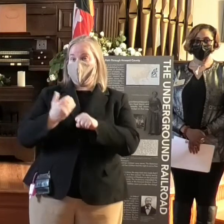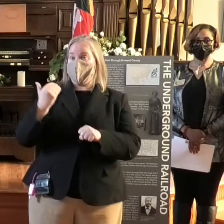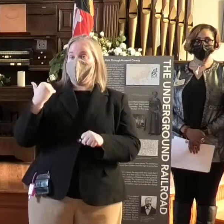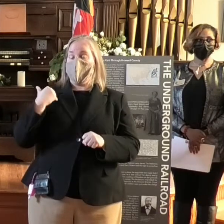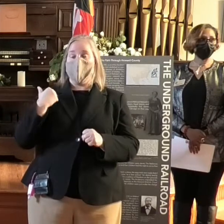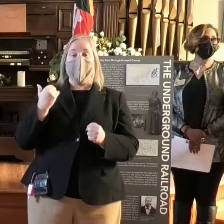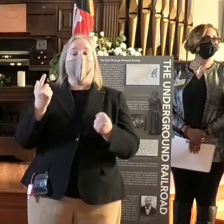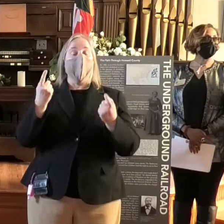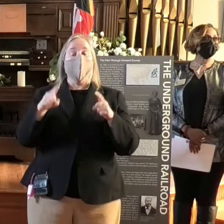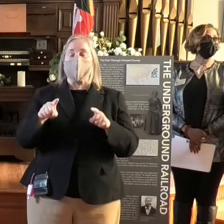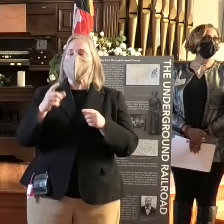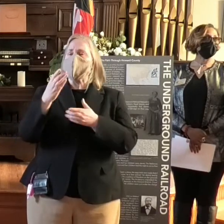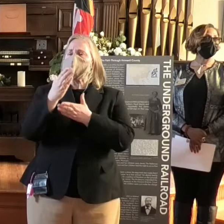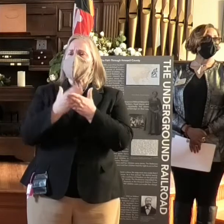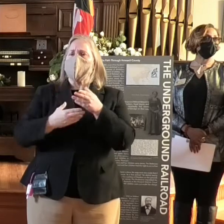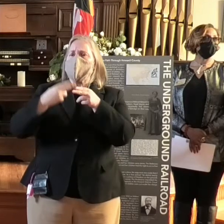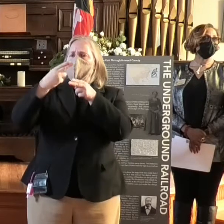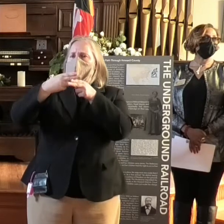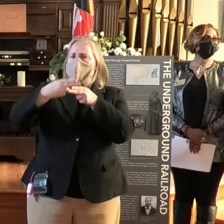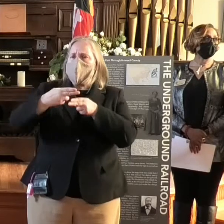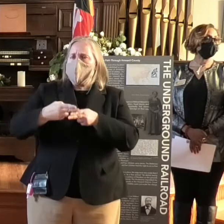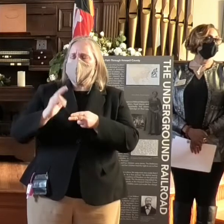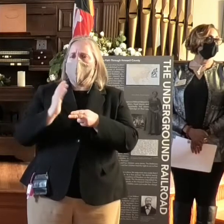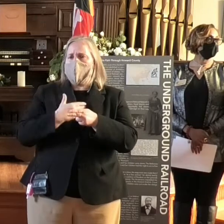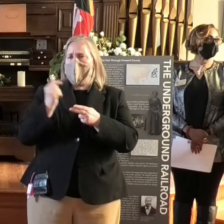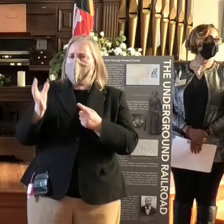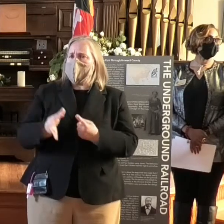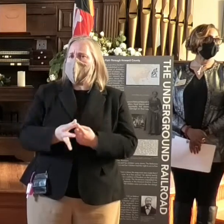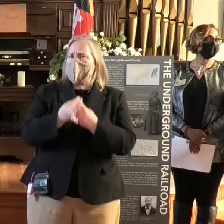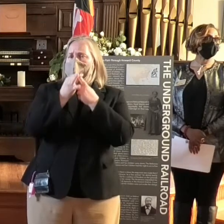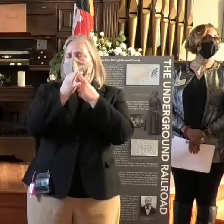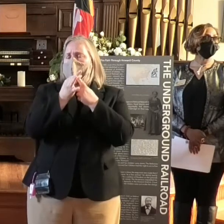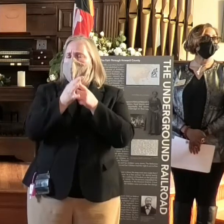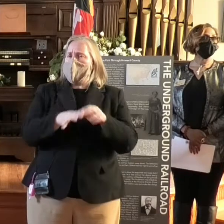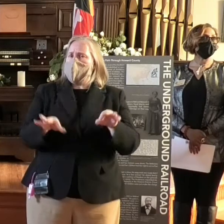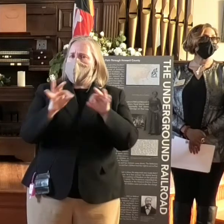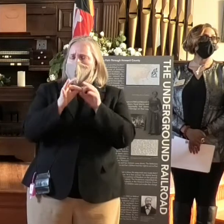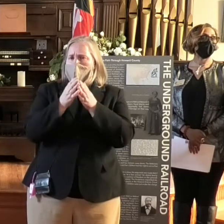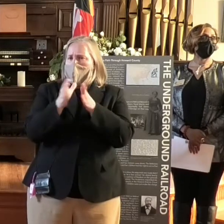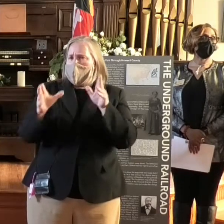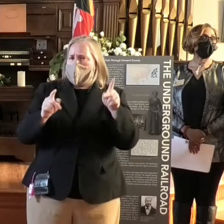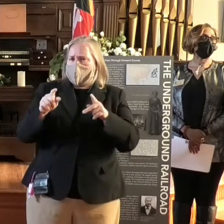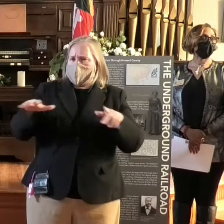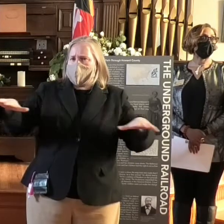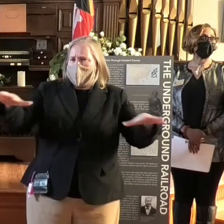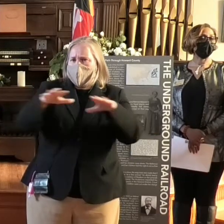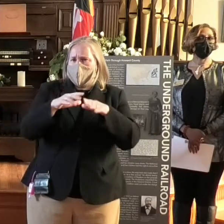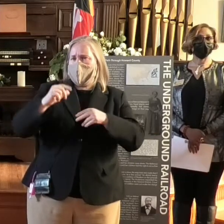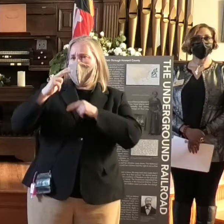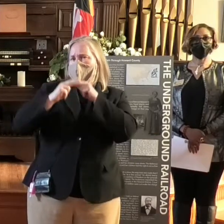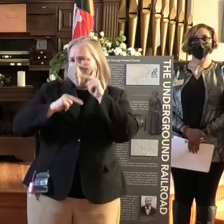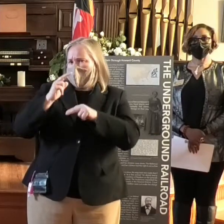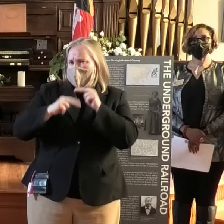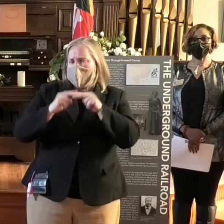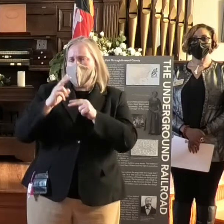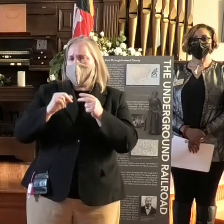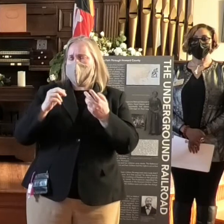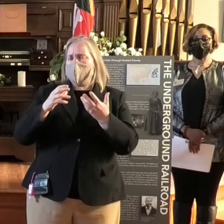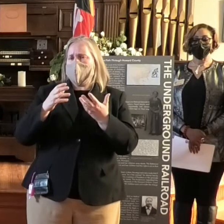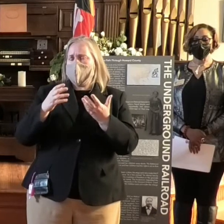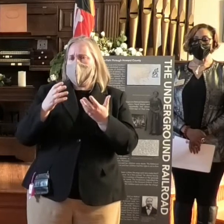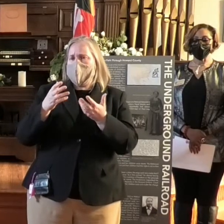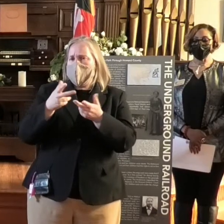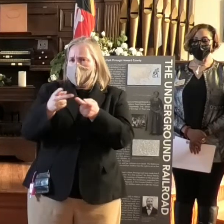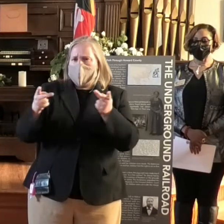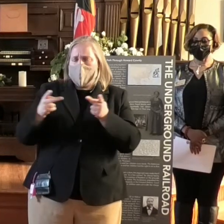And some of the names of our significant public spaces, buildings, facilities